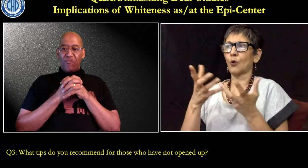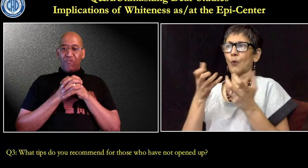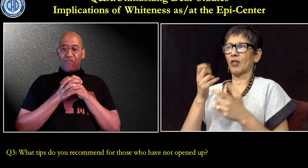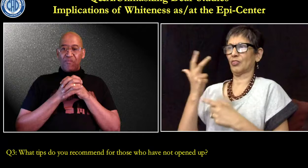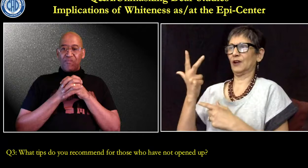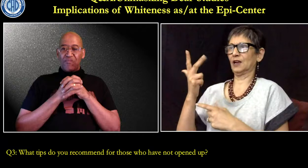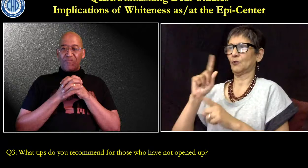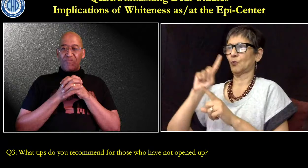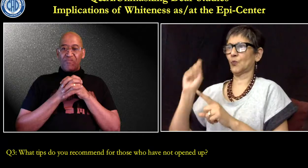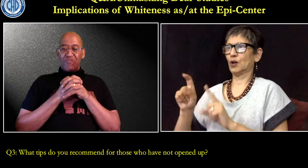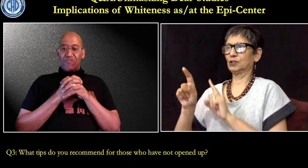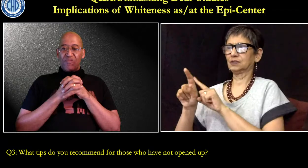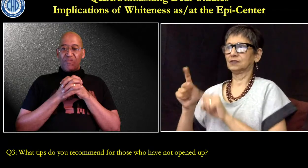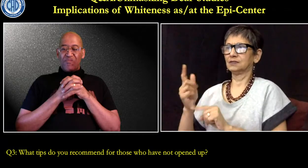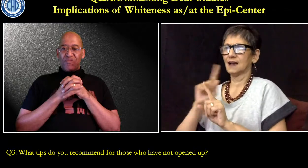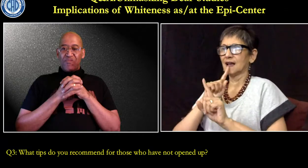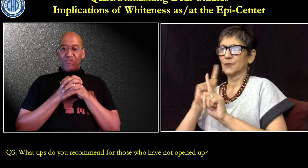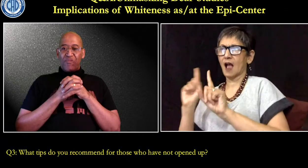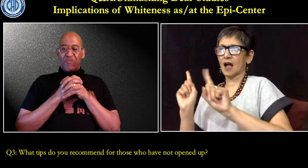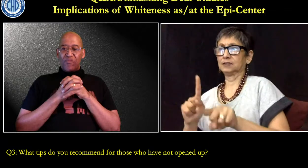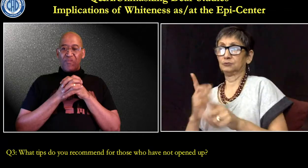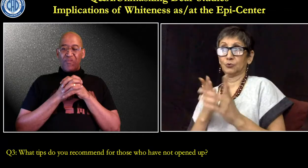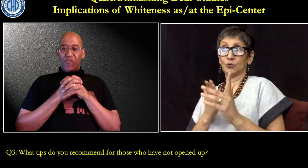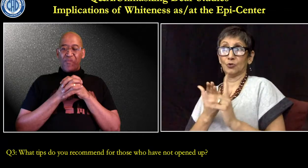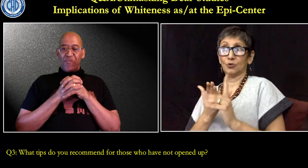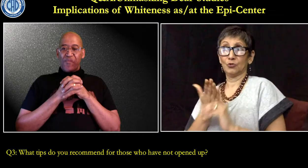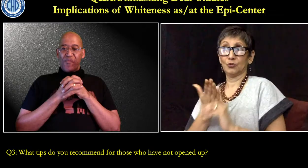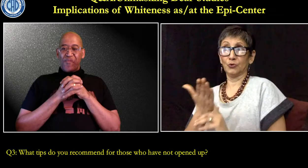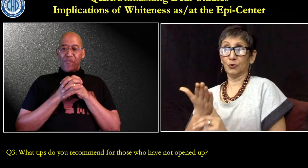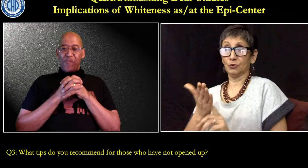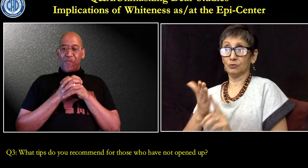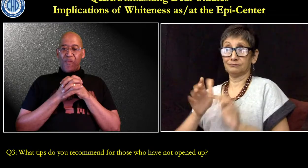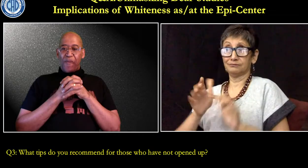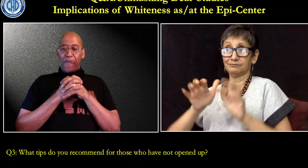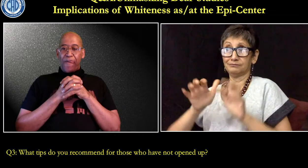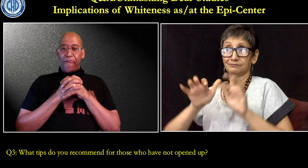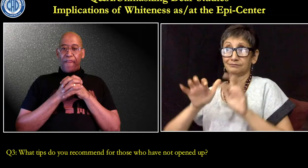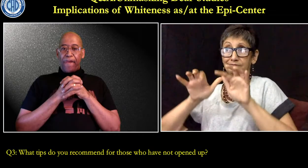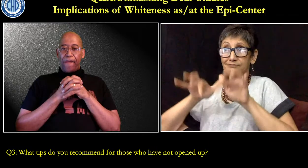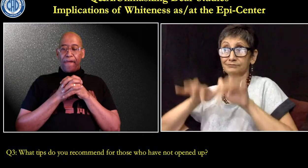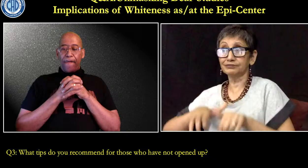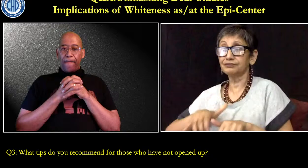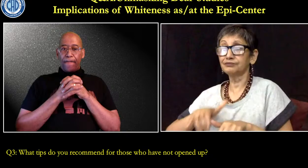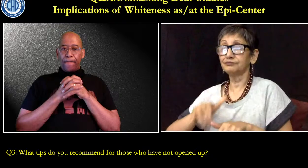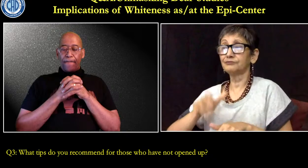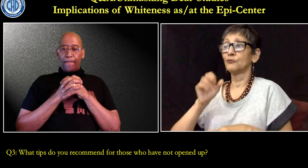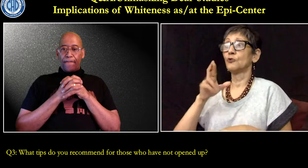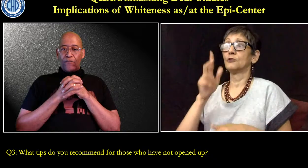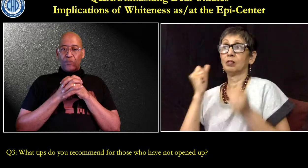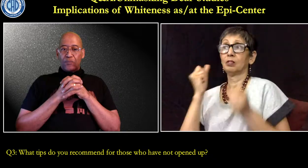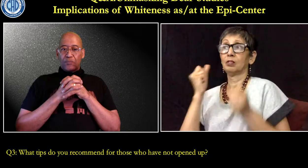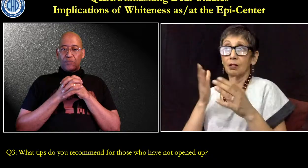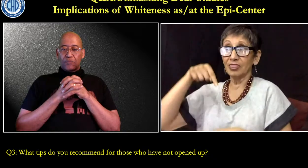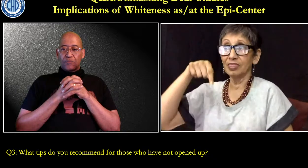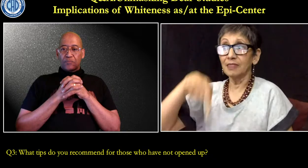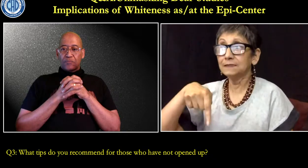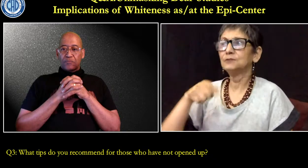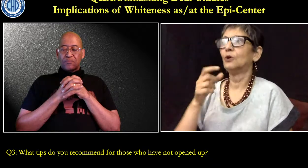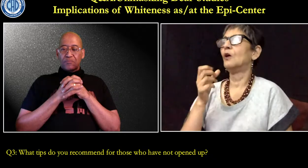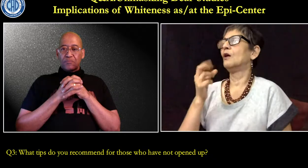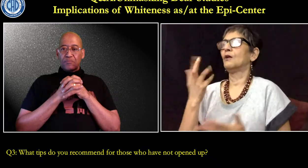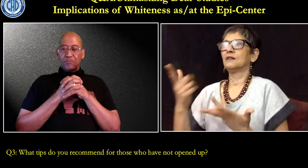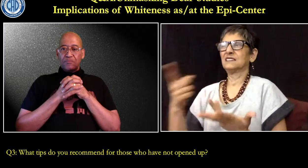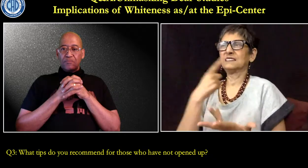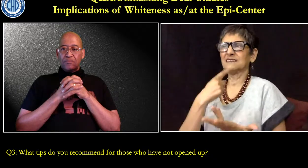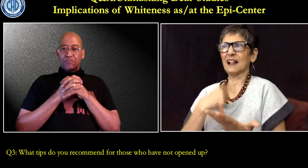you wanting to continue or how you want these last three questions to go through the